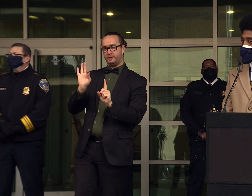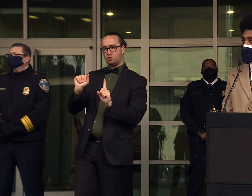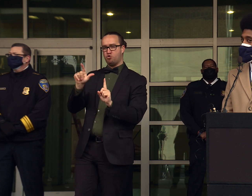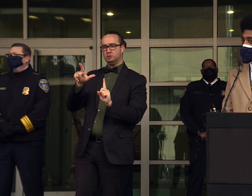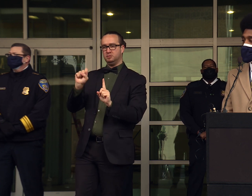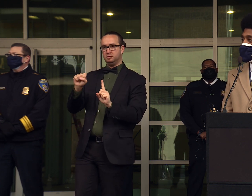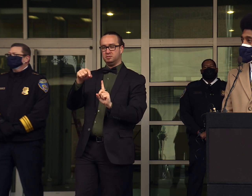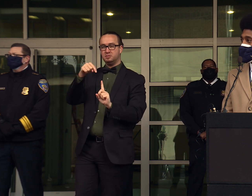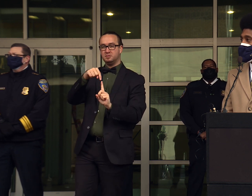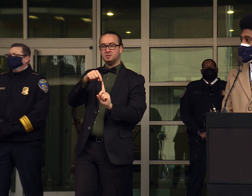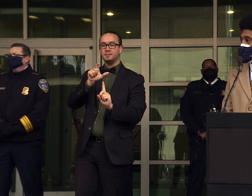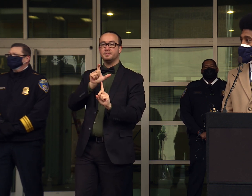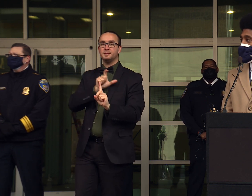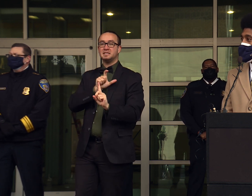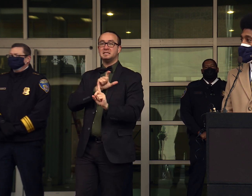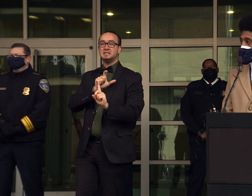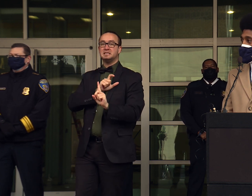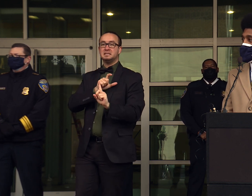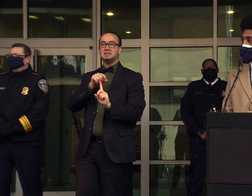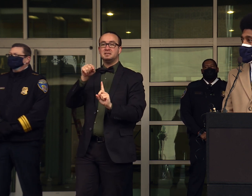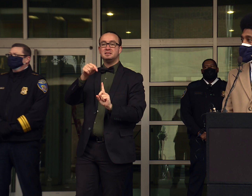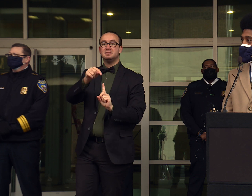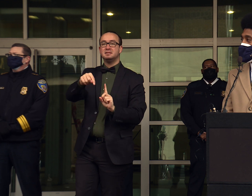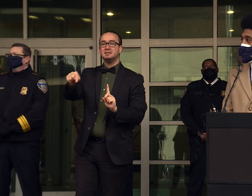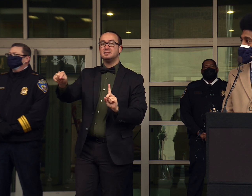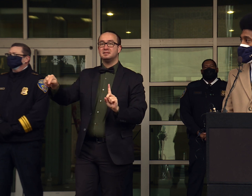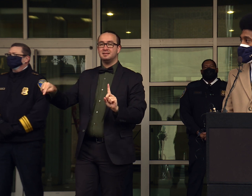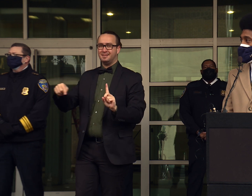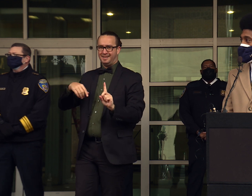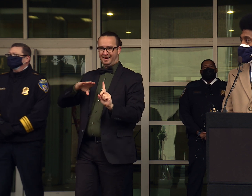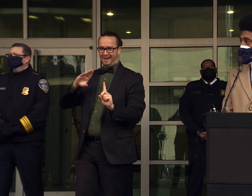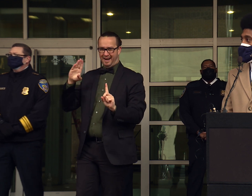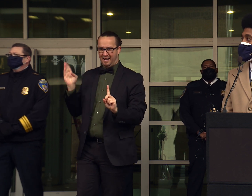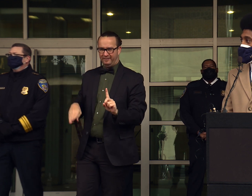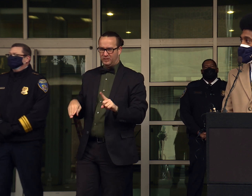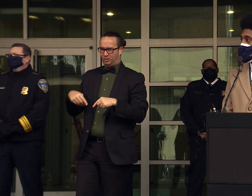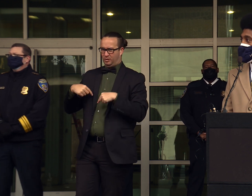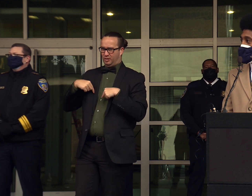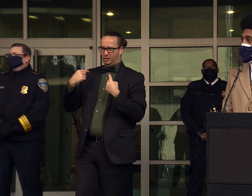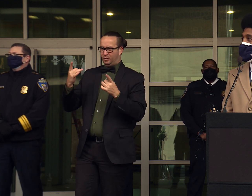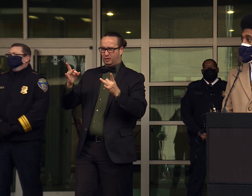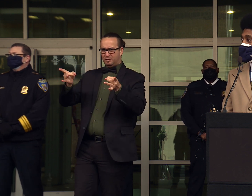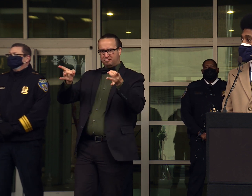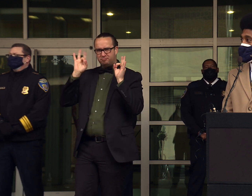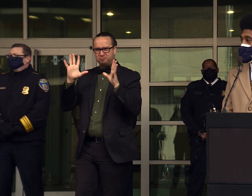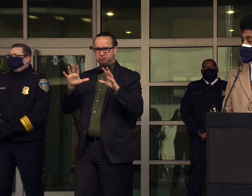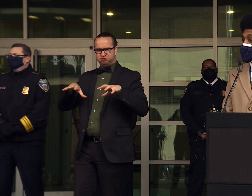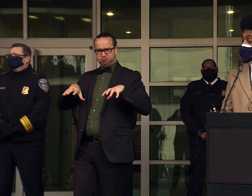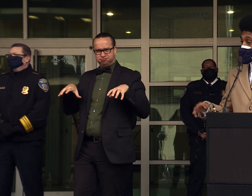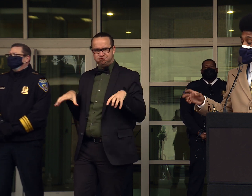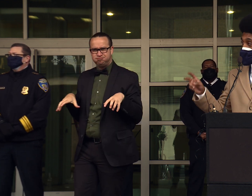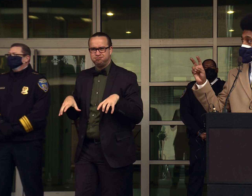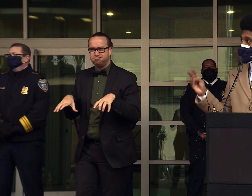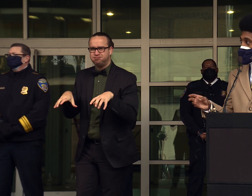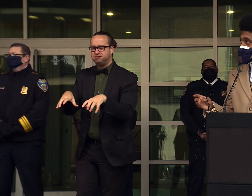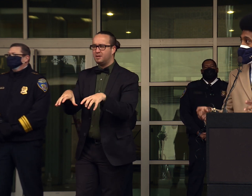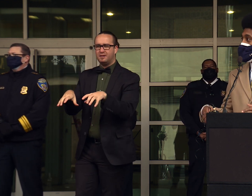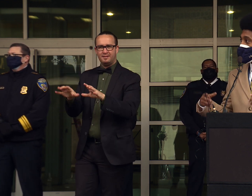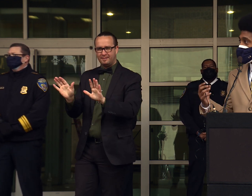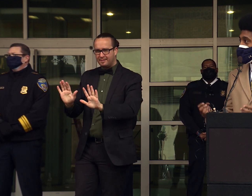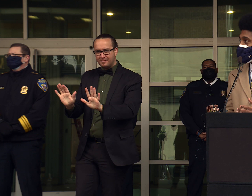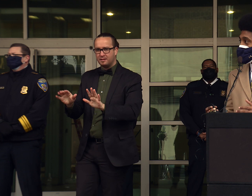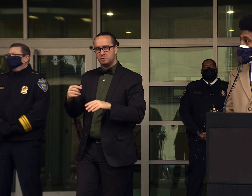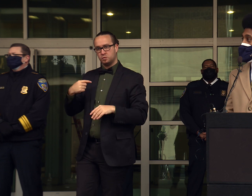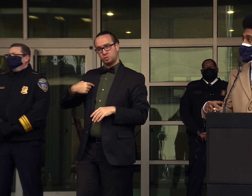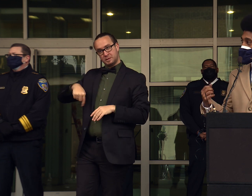It never has been in the history of the city. And what we are not going to do in my administration is have our department focus on something that we're saying is violent